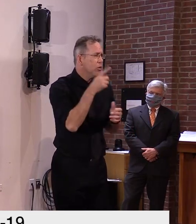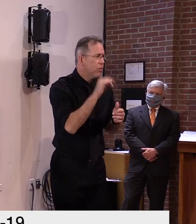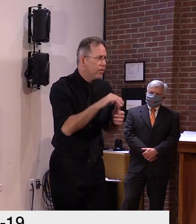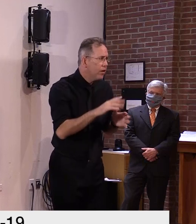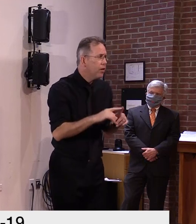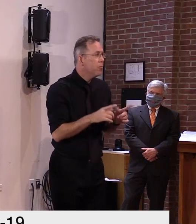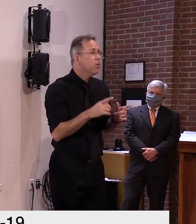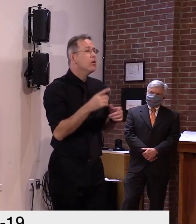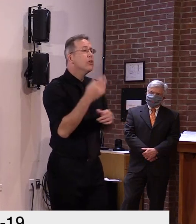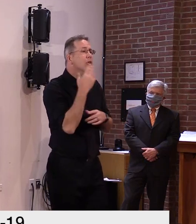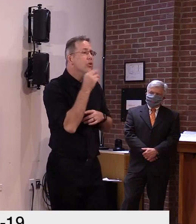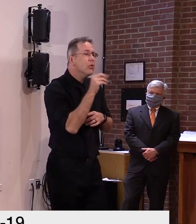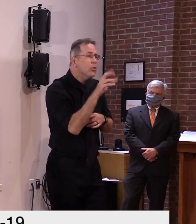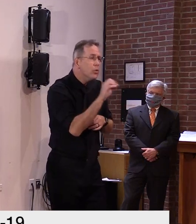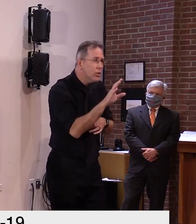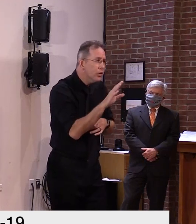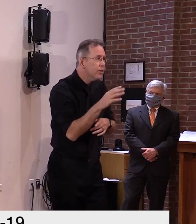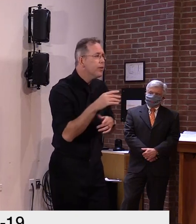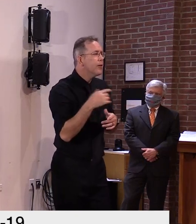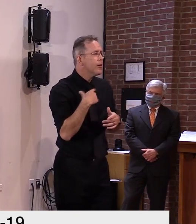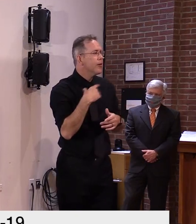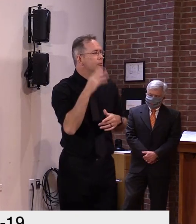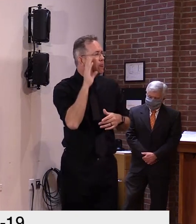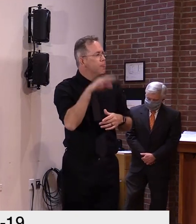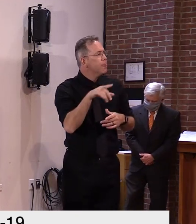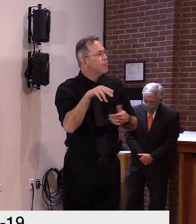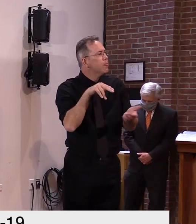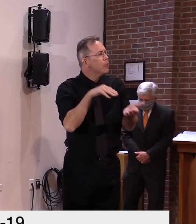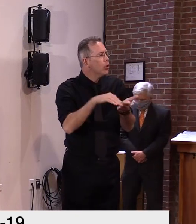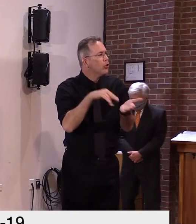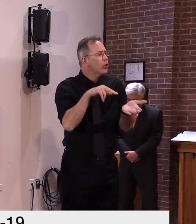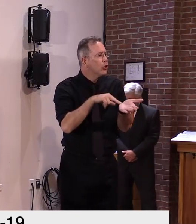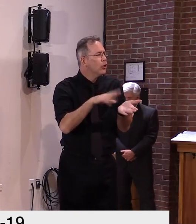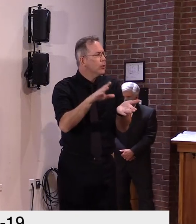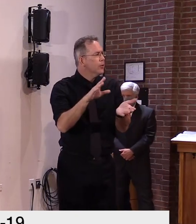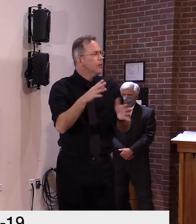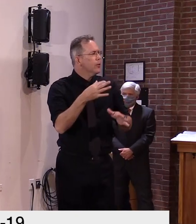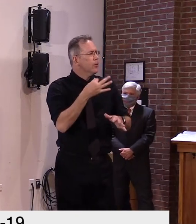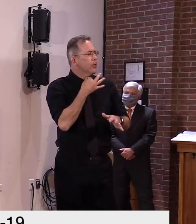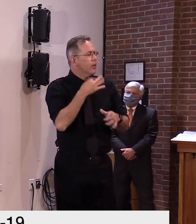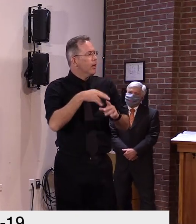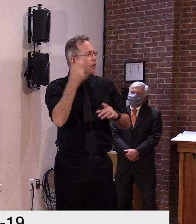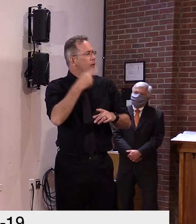aware of that. Hospitals deal with it effectively. And we're not aware